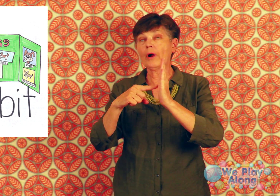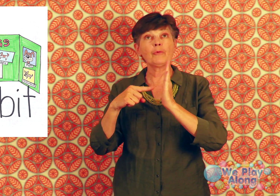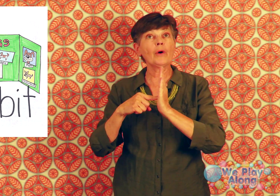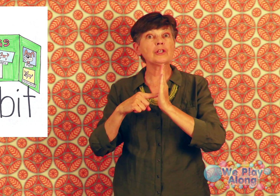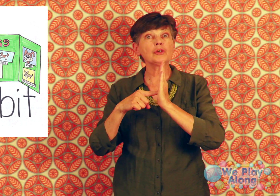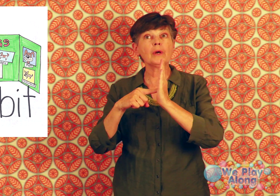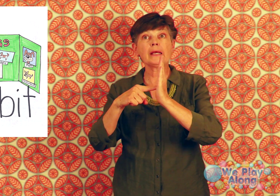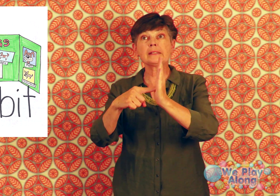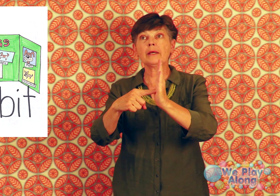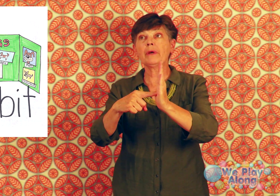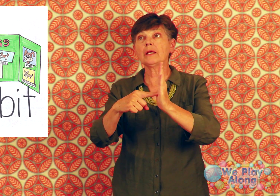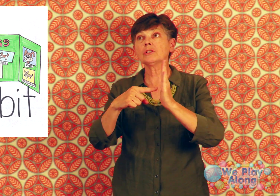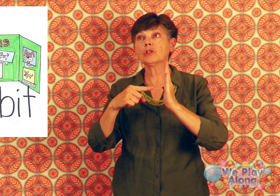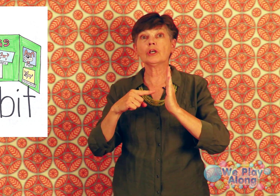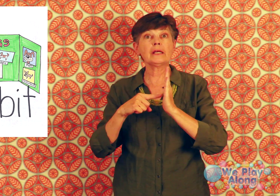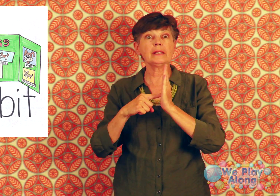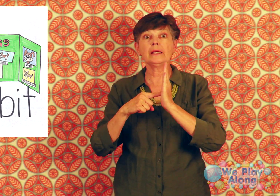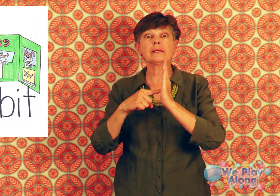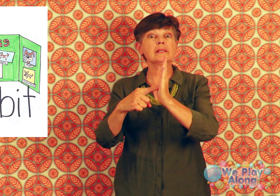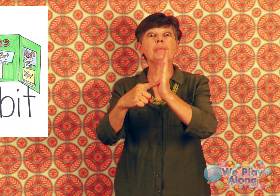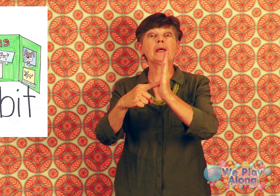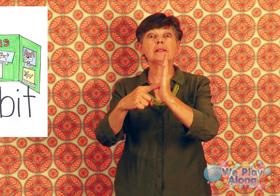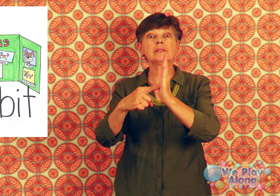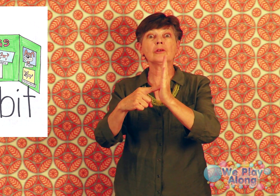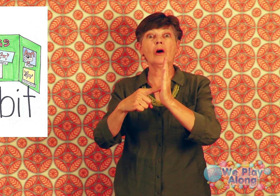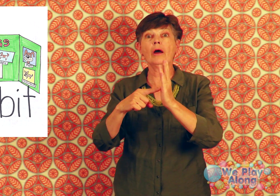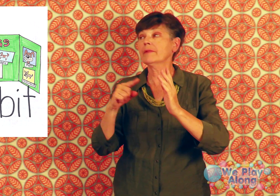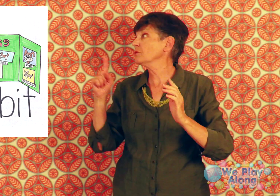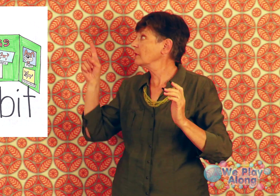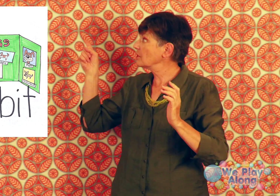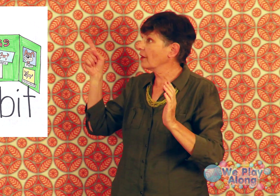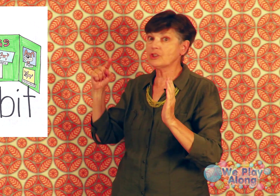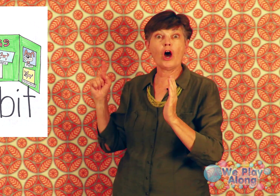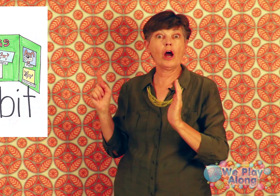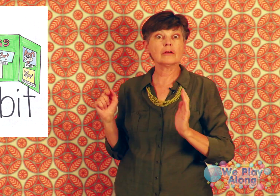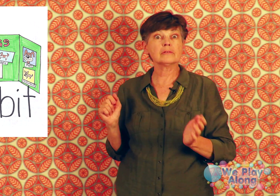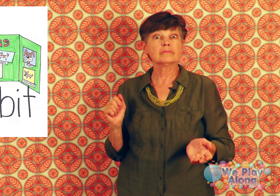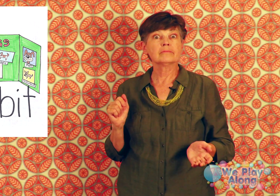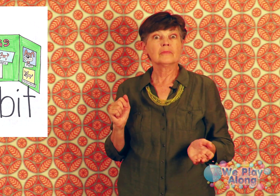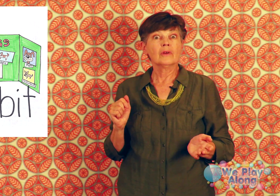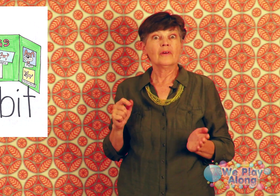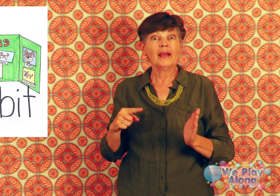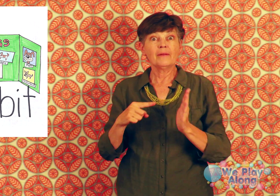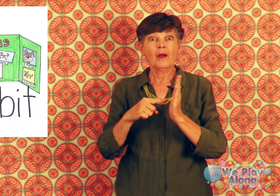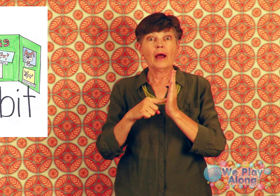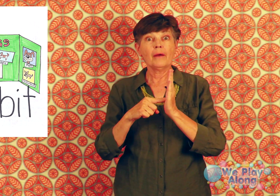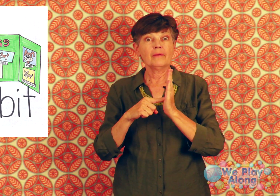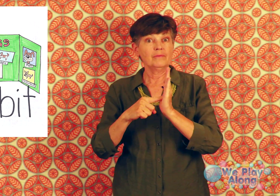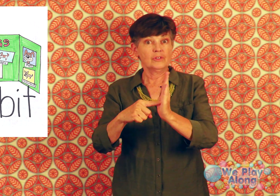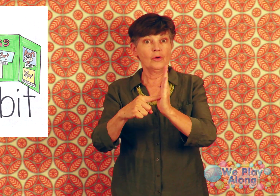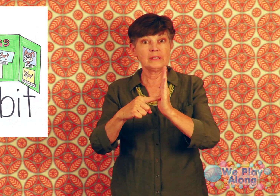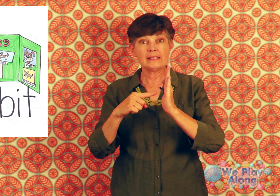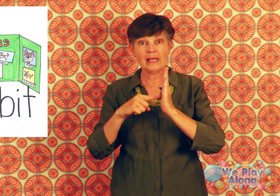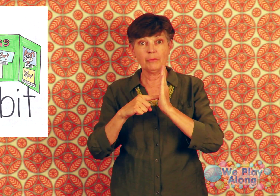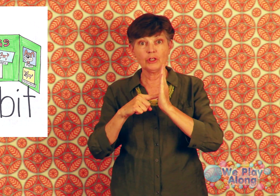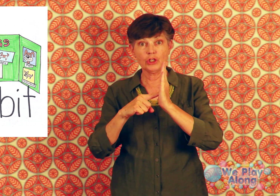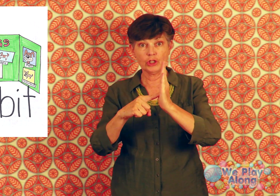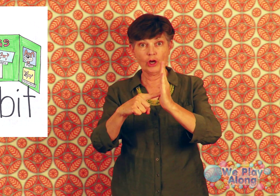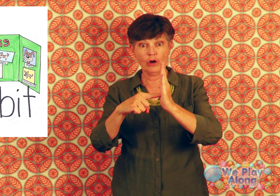or I'm going to an exhibit to look at the exhibits on, this one's on dogs, right? So it's the same as